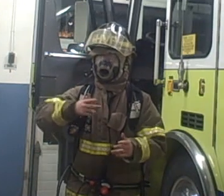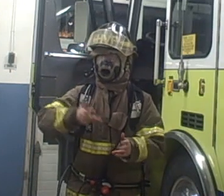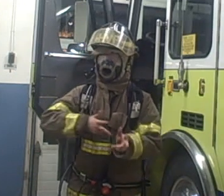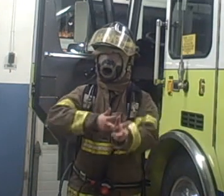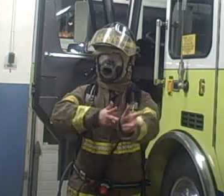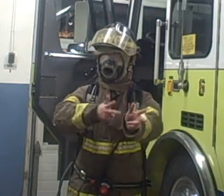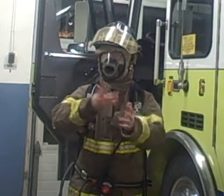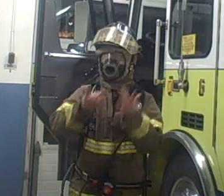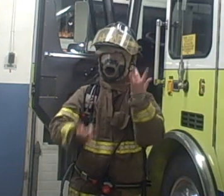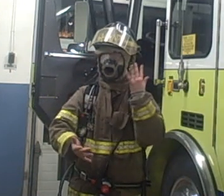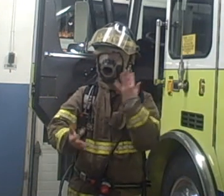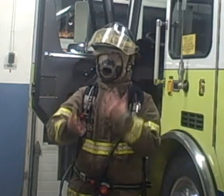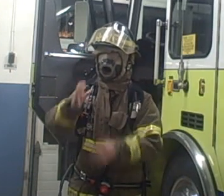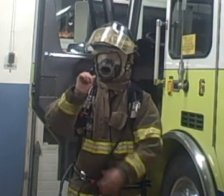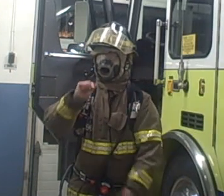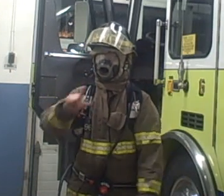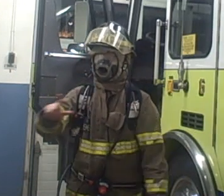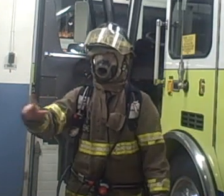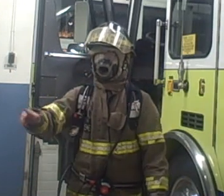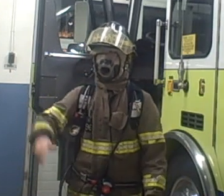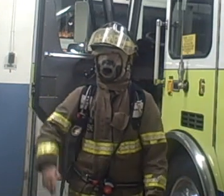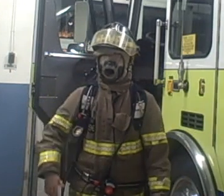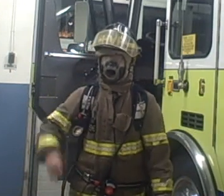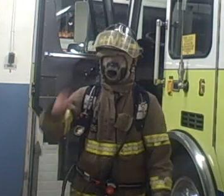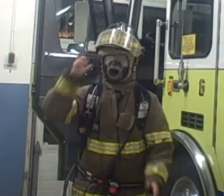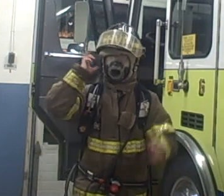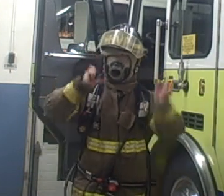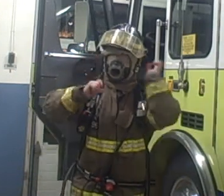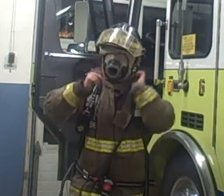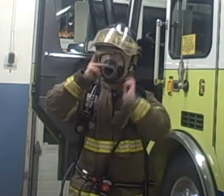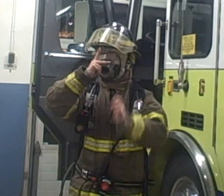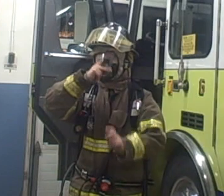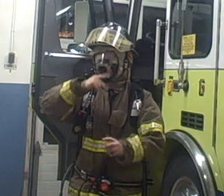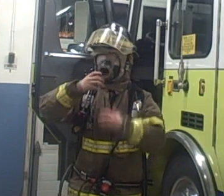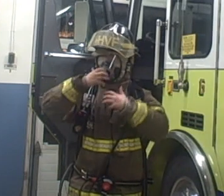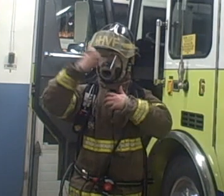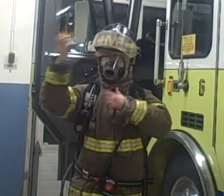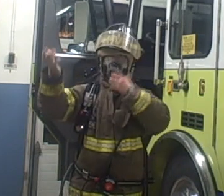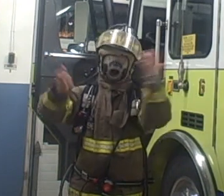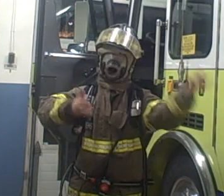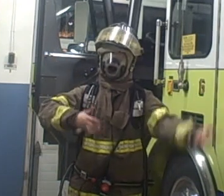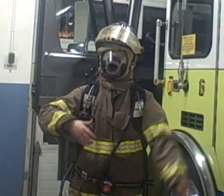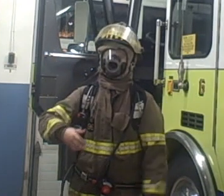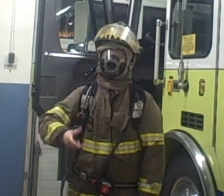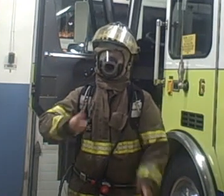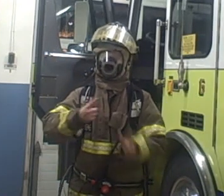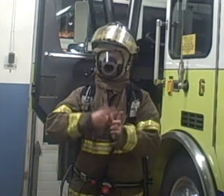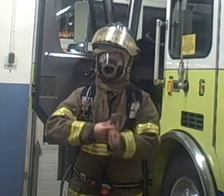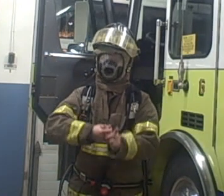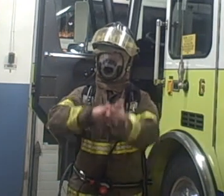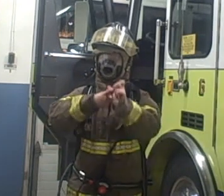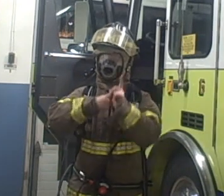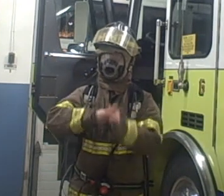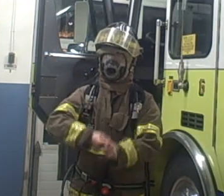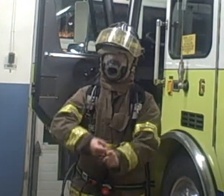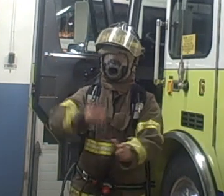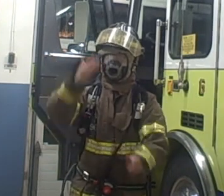That man pulled up on scene, all he heard were those kids screaming. He ran